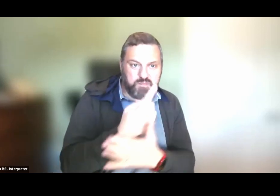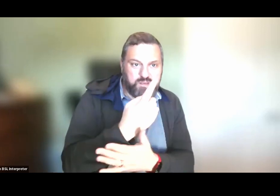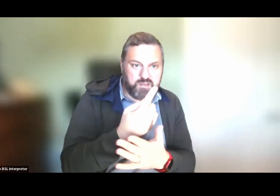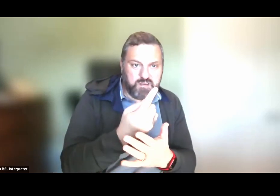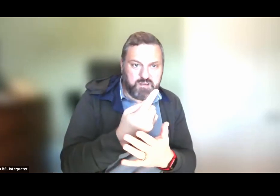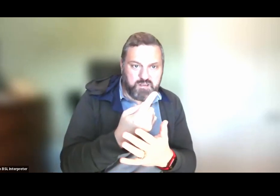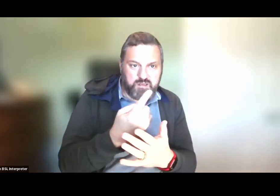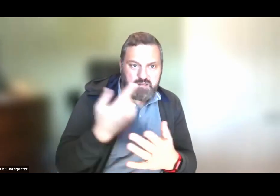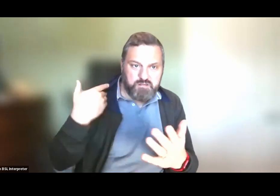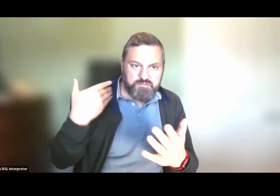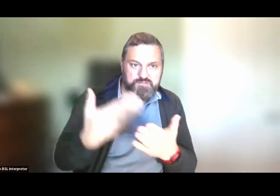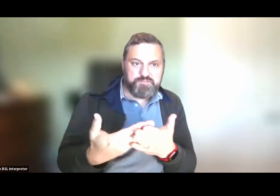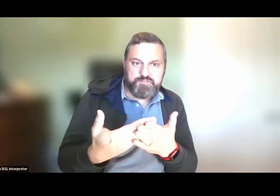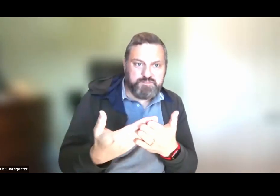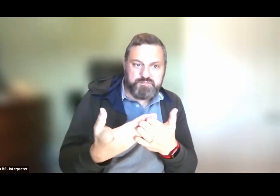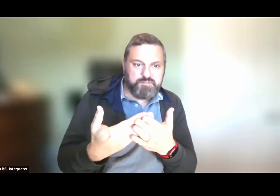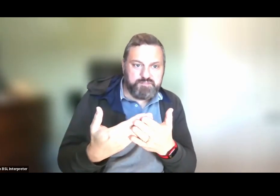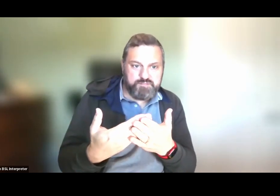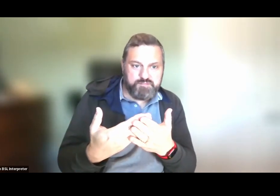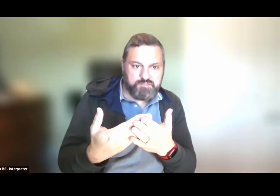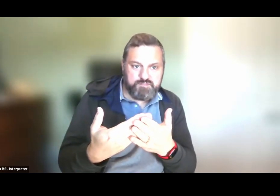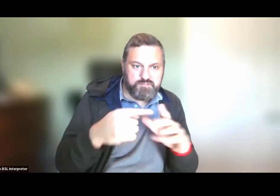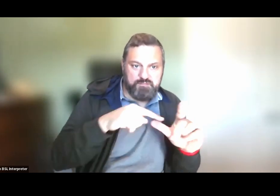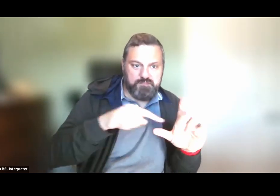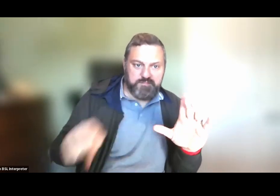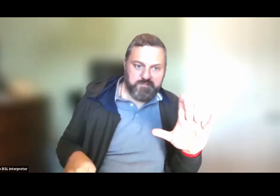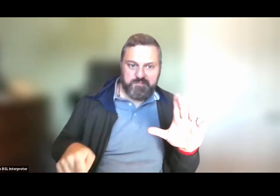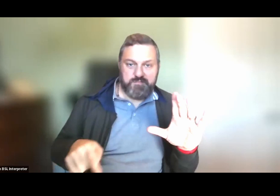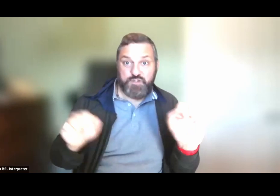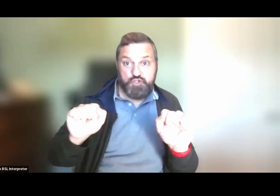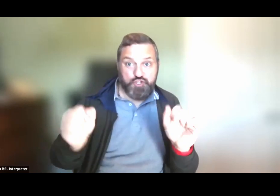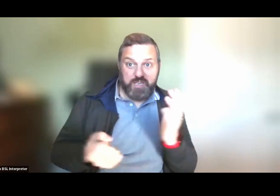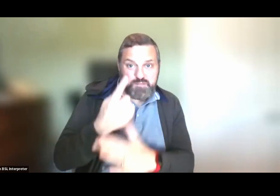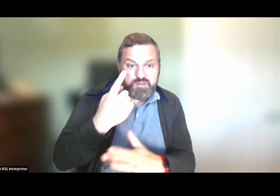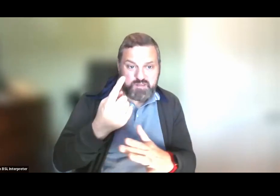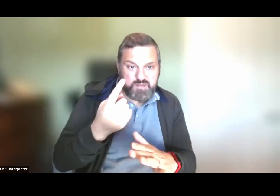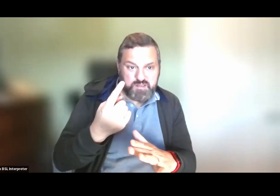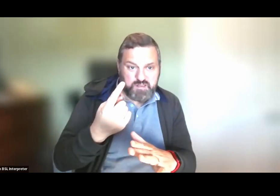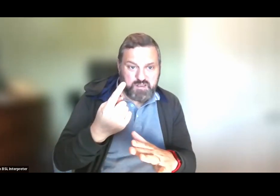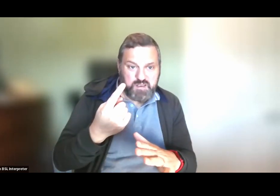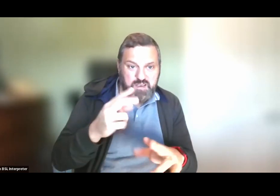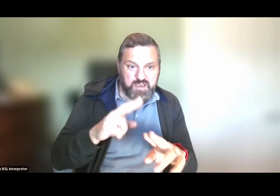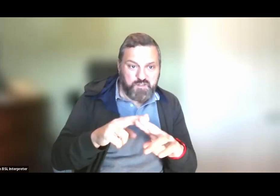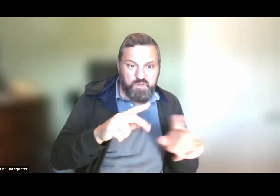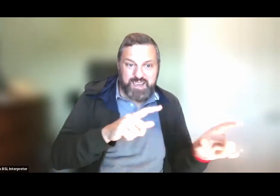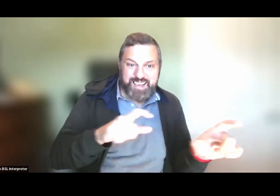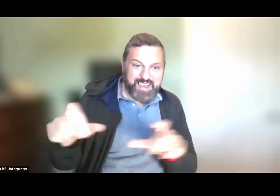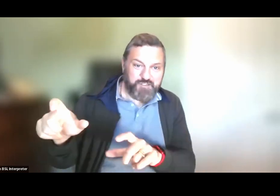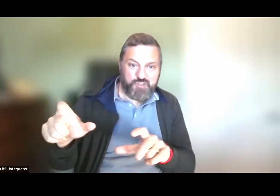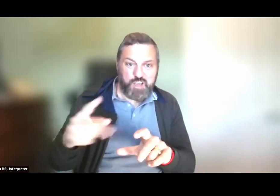no evidence so far that this can happen at the speed and scale. It's not yet happening. If we continue to insist